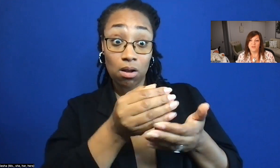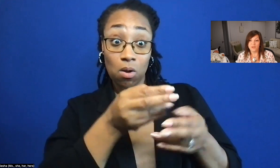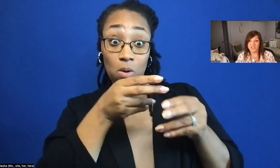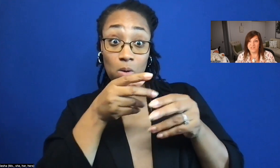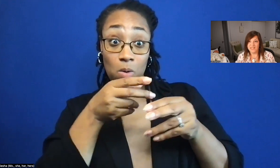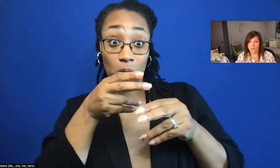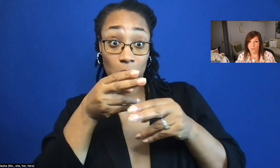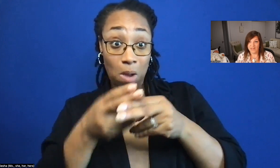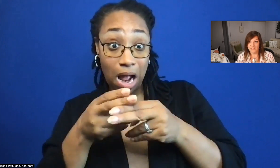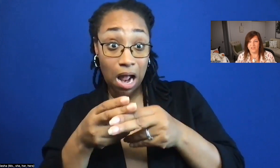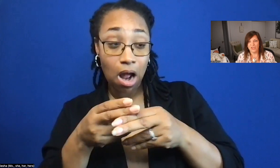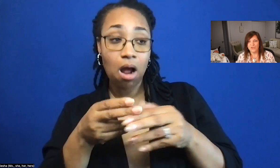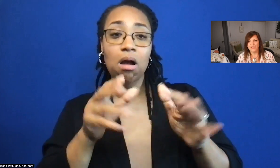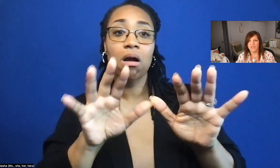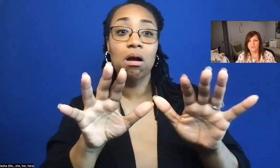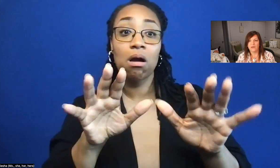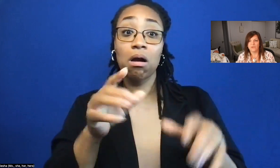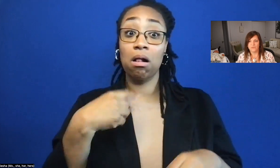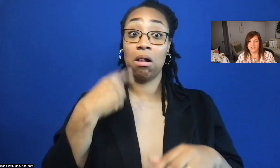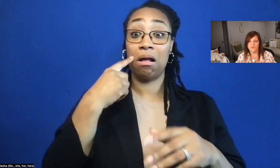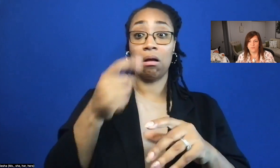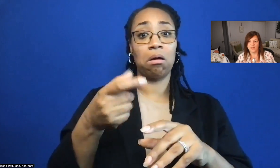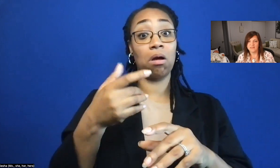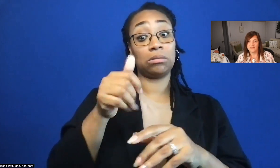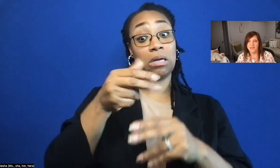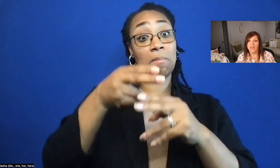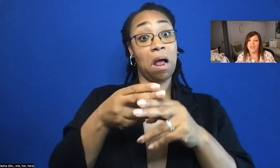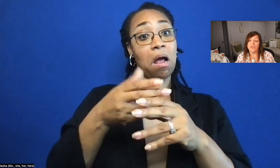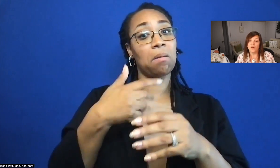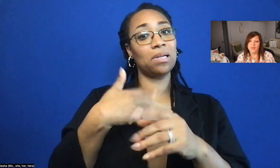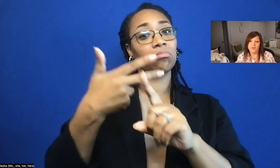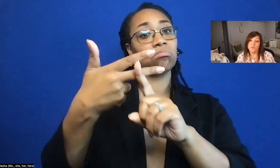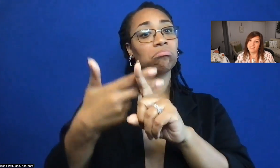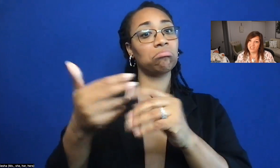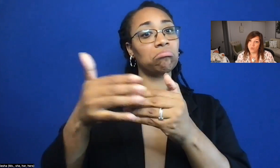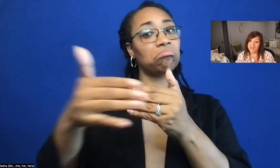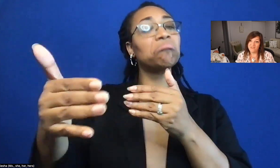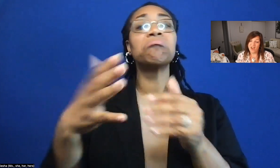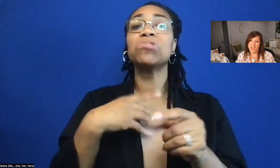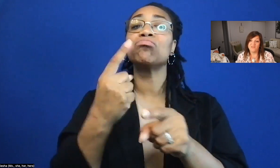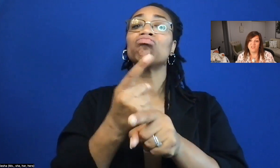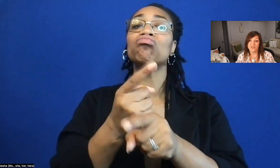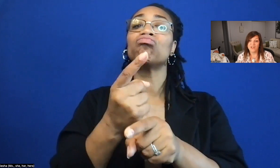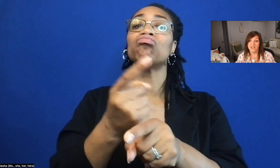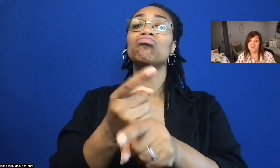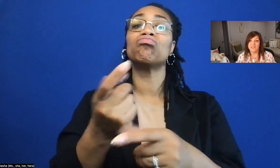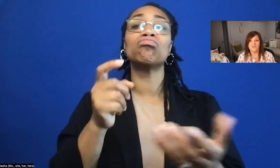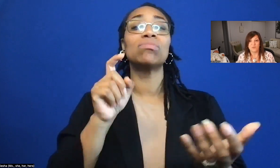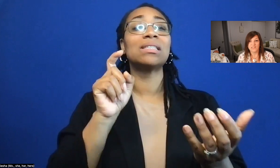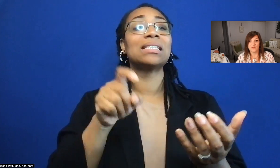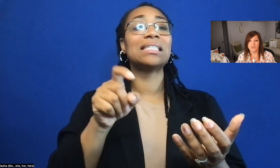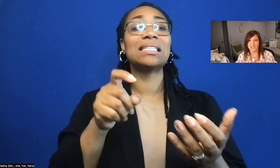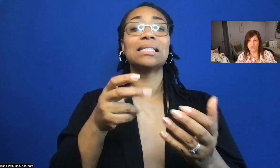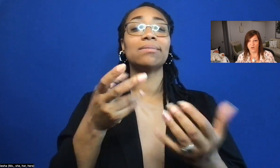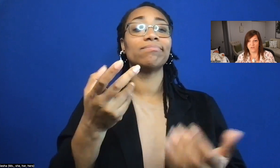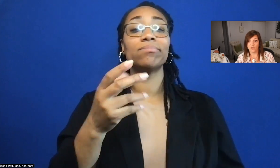baby reaches that weight, usually around 3 to 4 months, your baby will need 25 to 30 ounces of breast